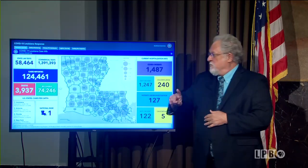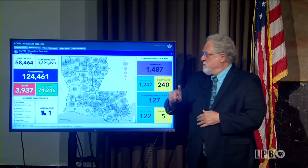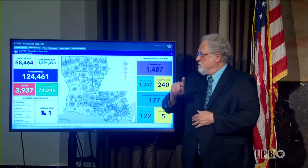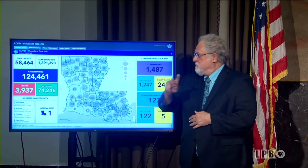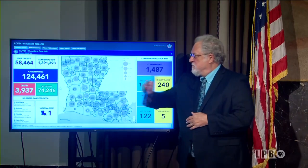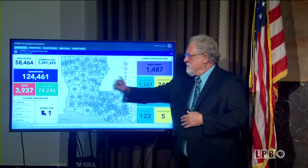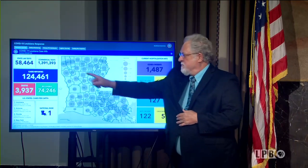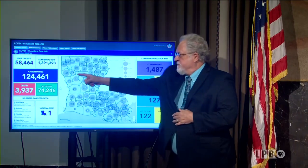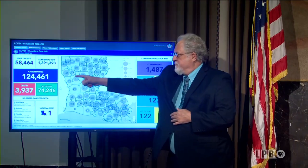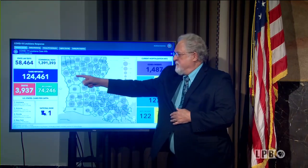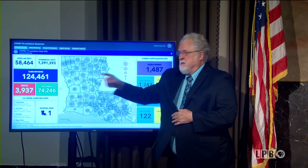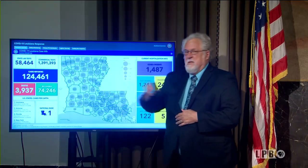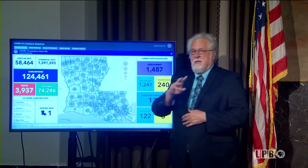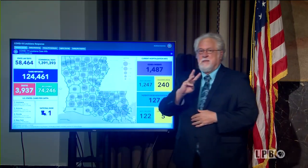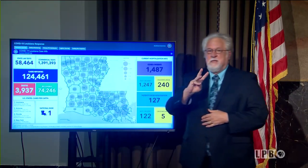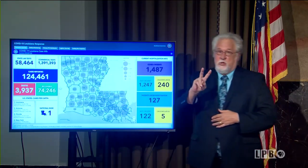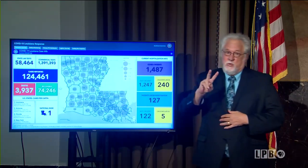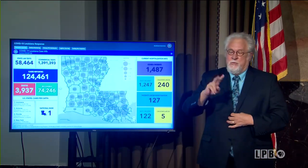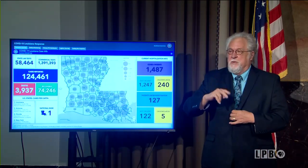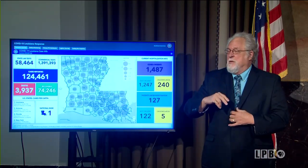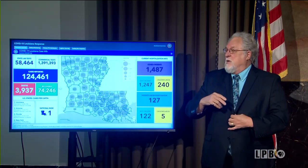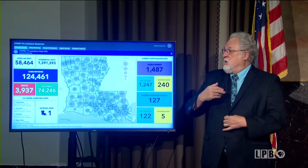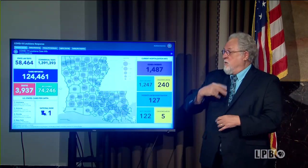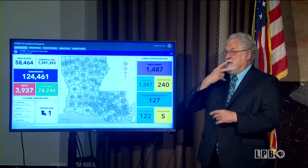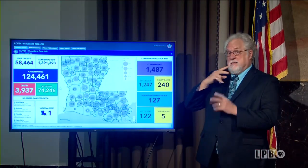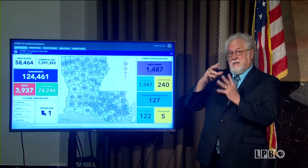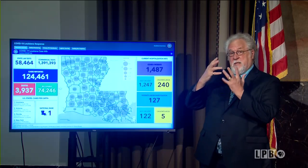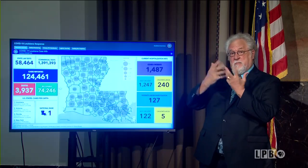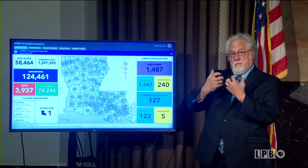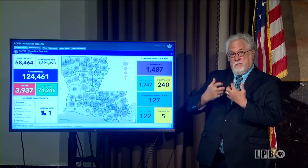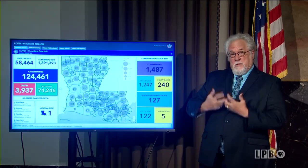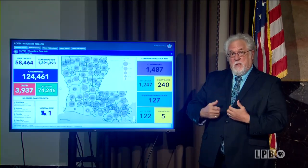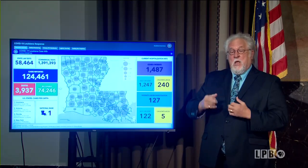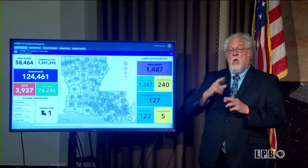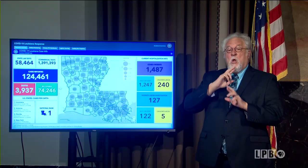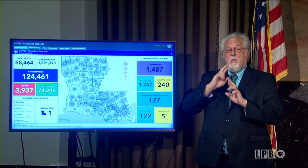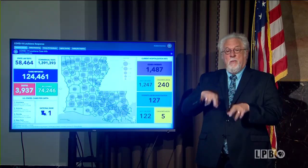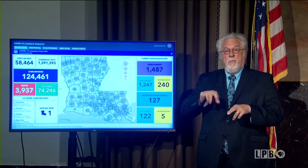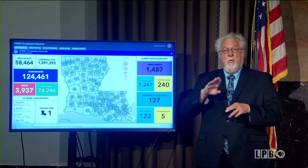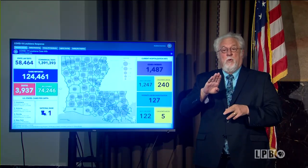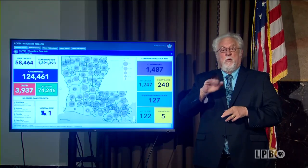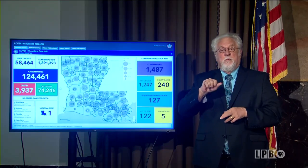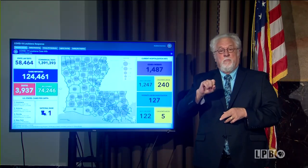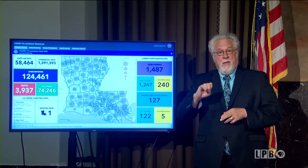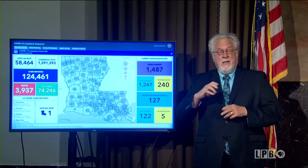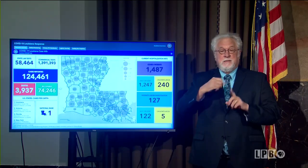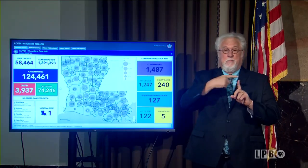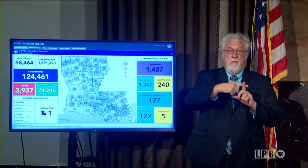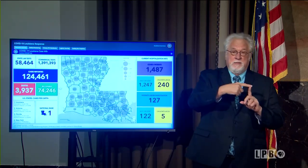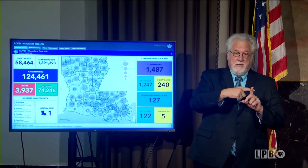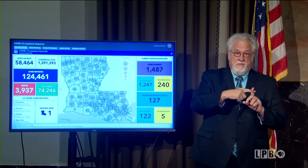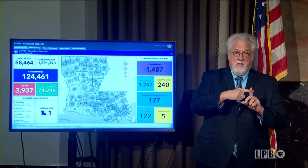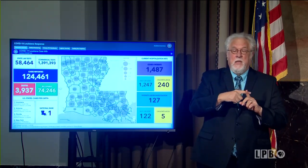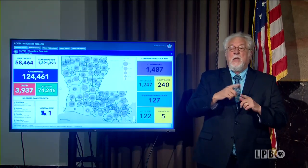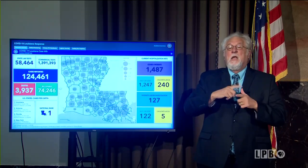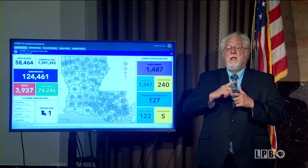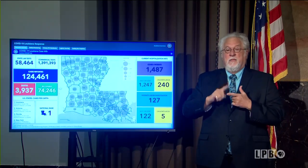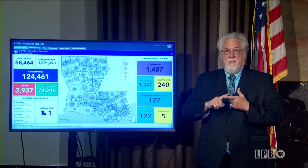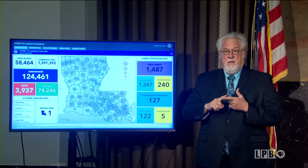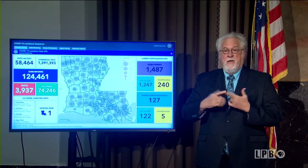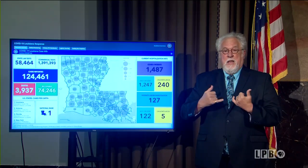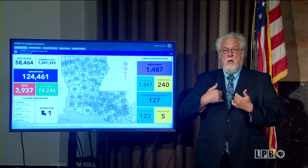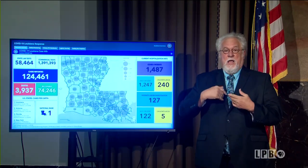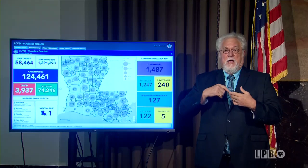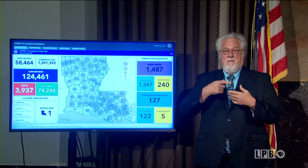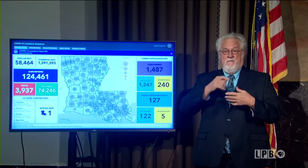124,462. If you want to see the breakdown of cases by both report date and positivity date, then there's now a